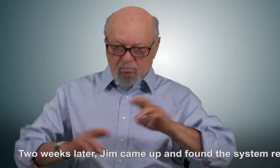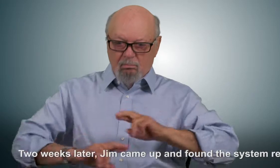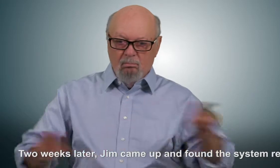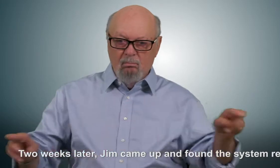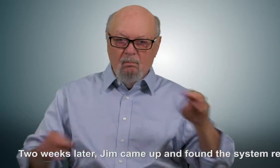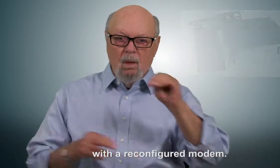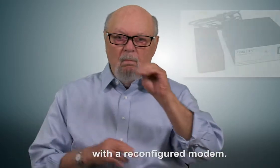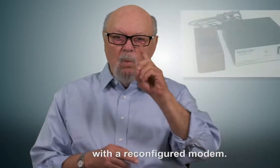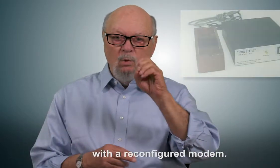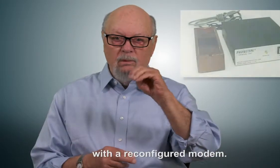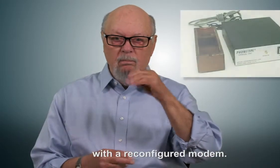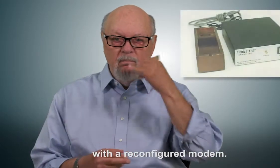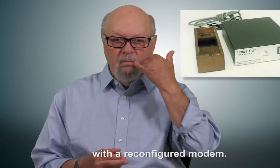system ready with a reconfigured modem.